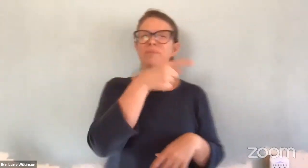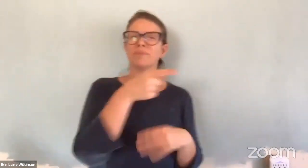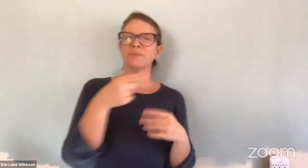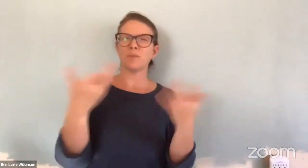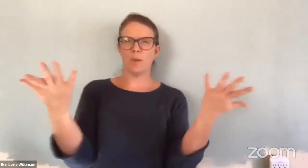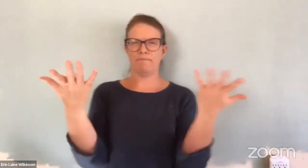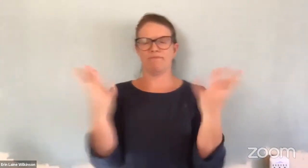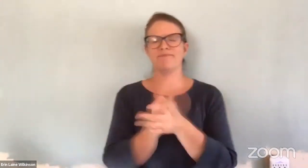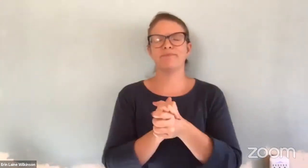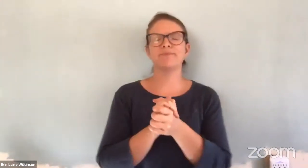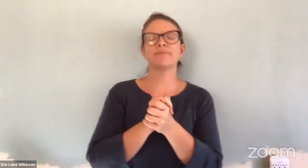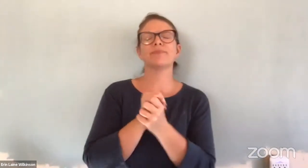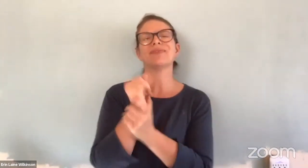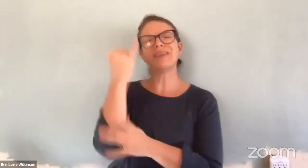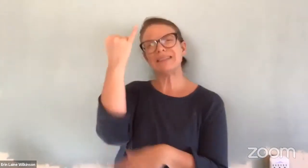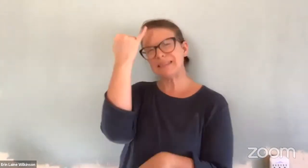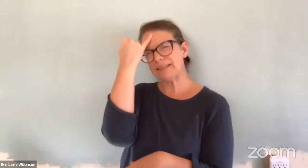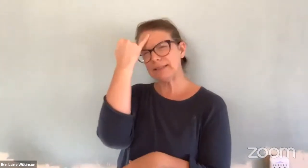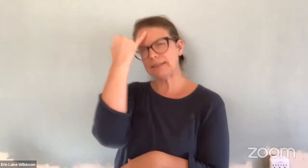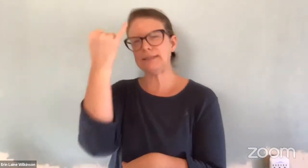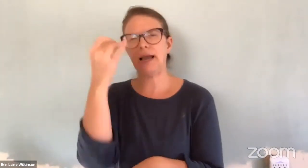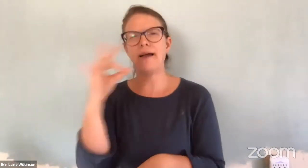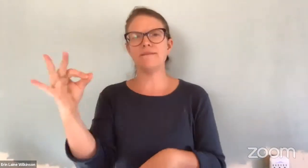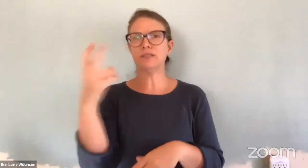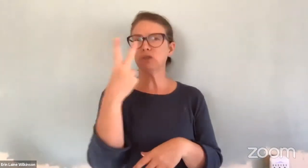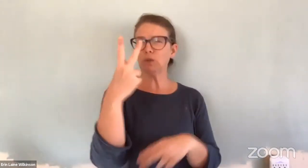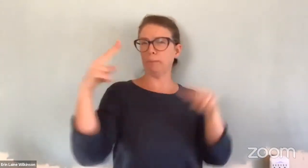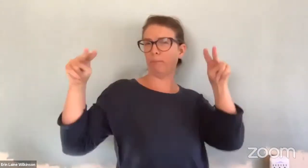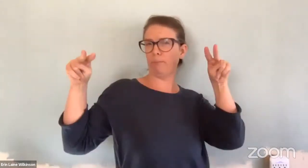Something here I do want to talk about.